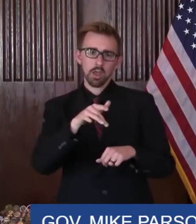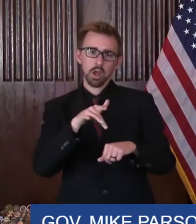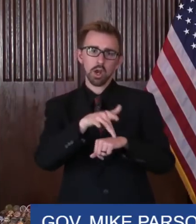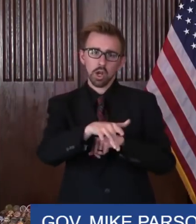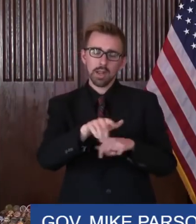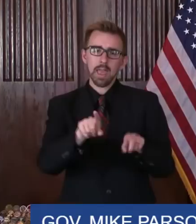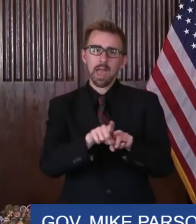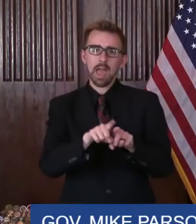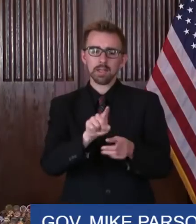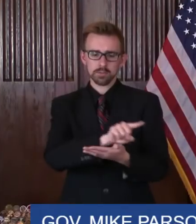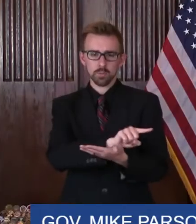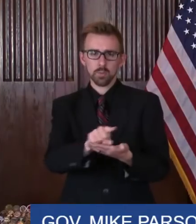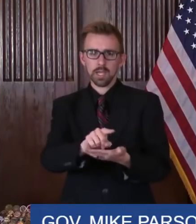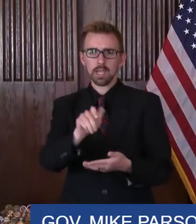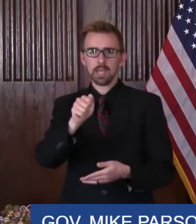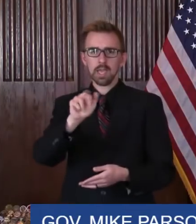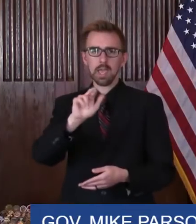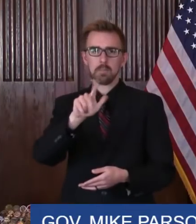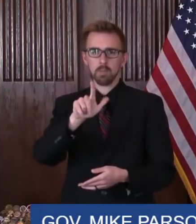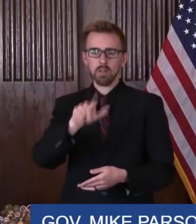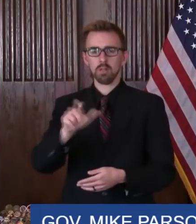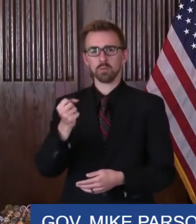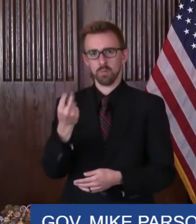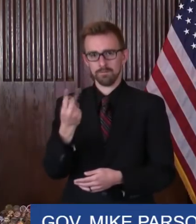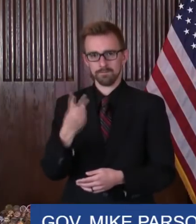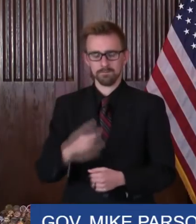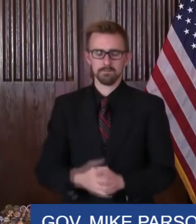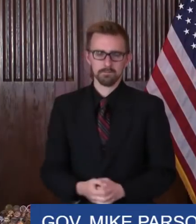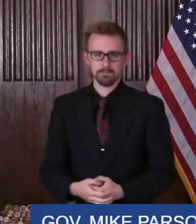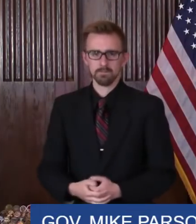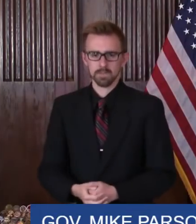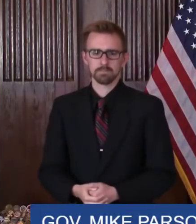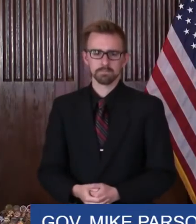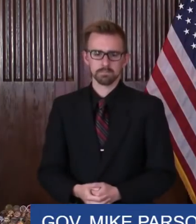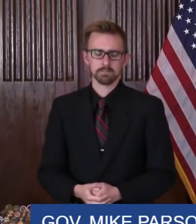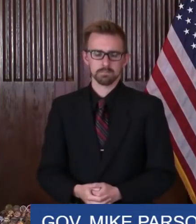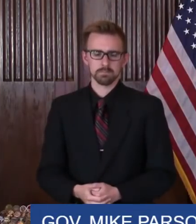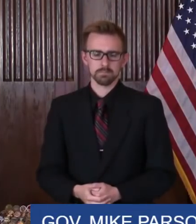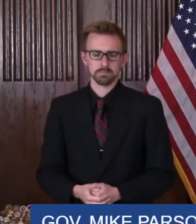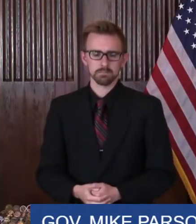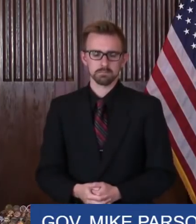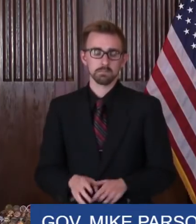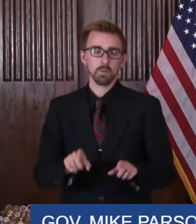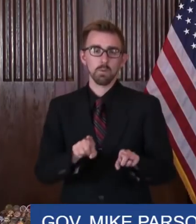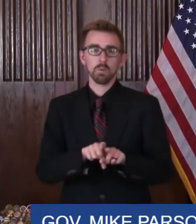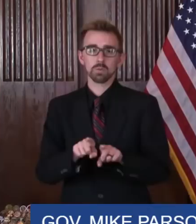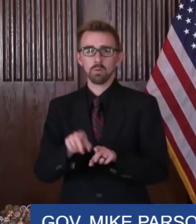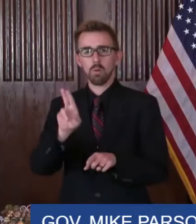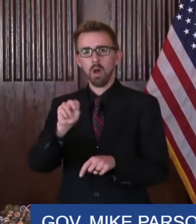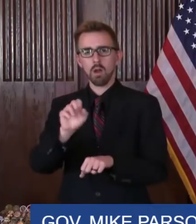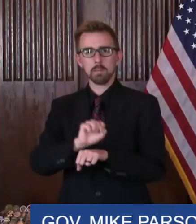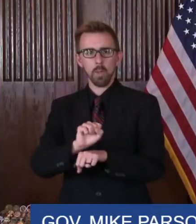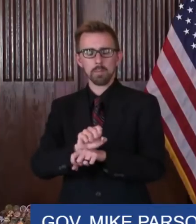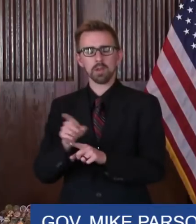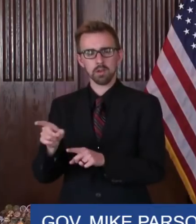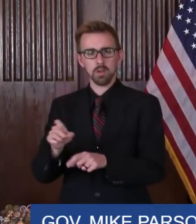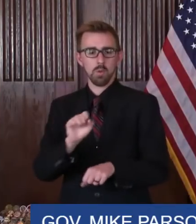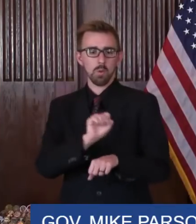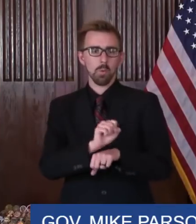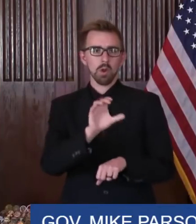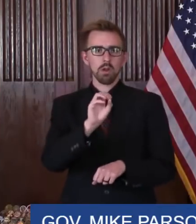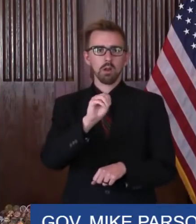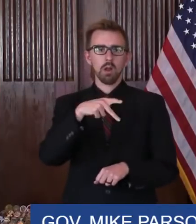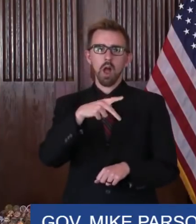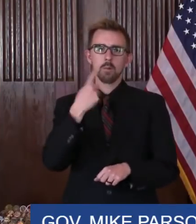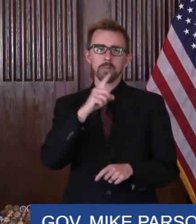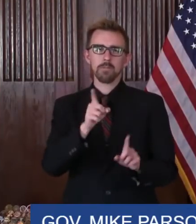early as the week of April the 12th. In addition to the unemployment, workers' compensation